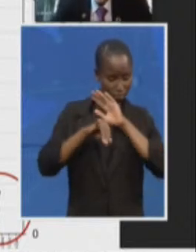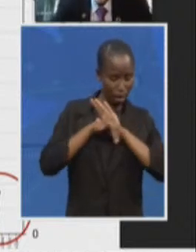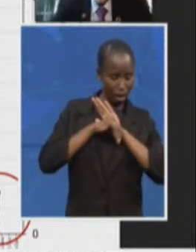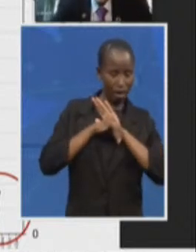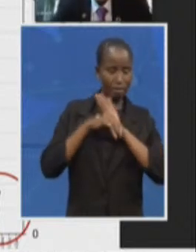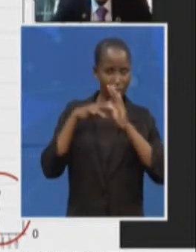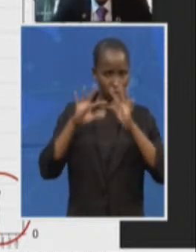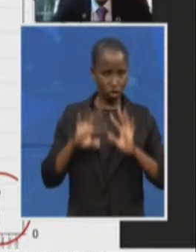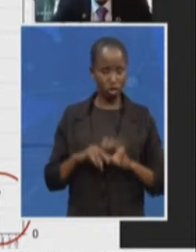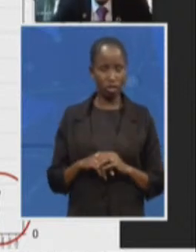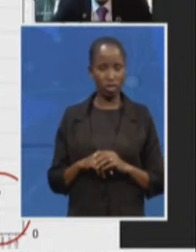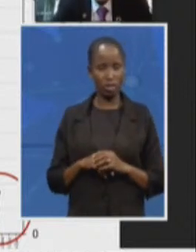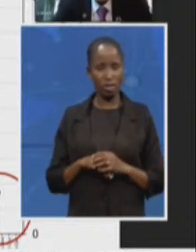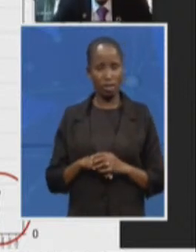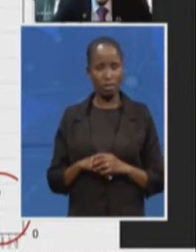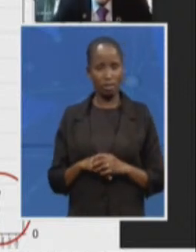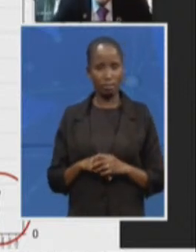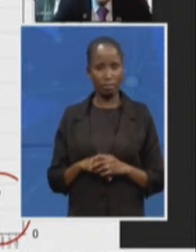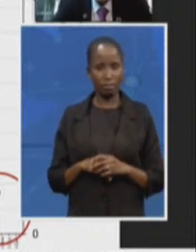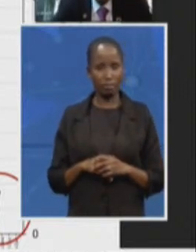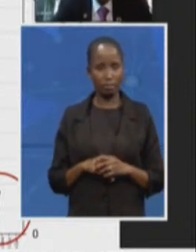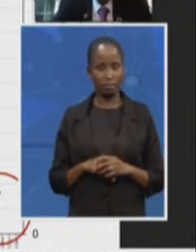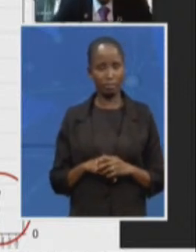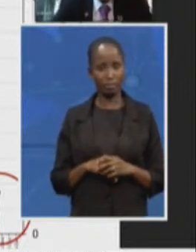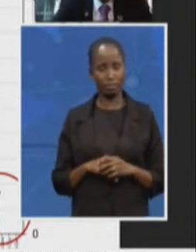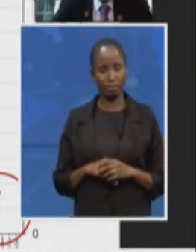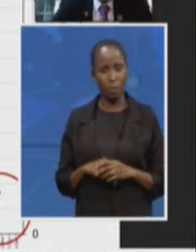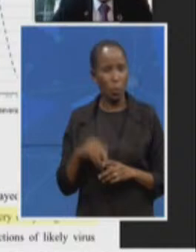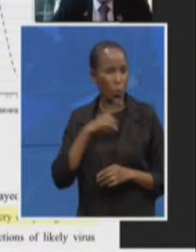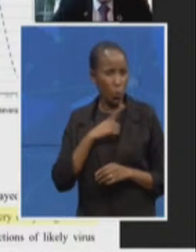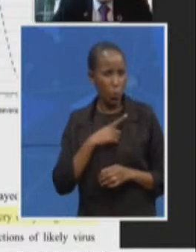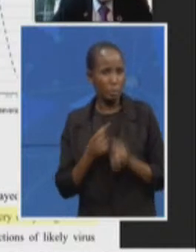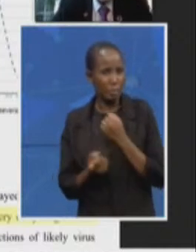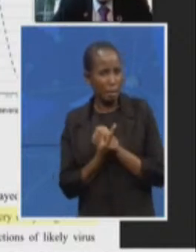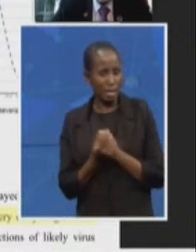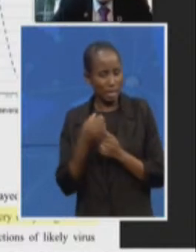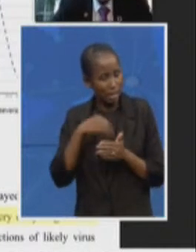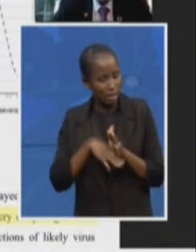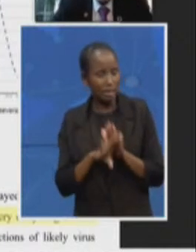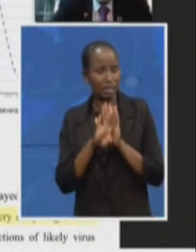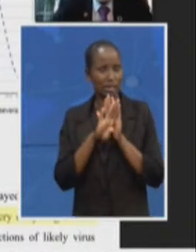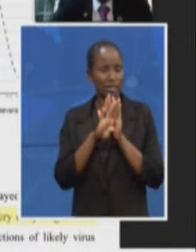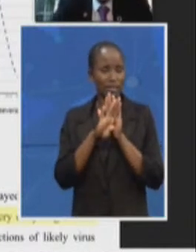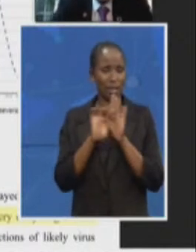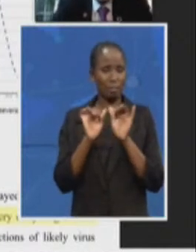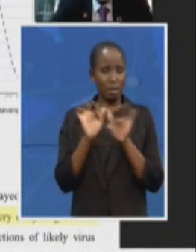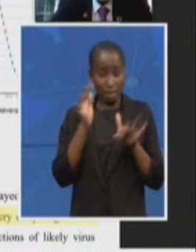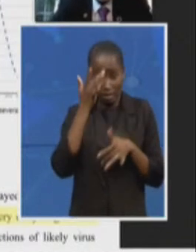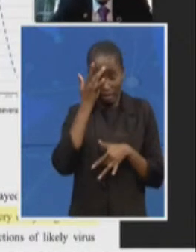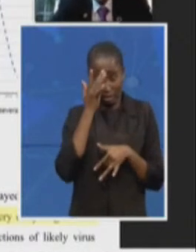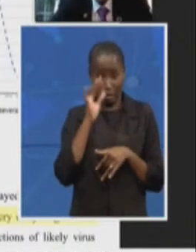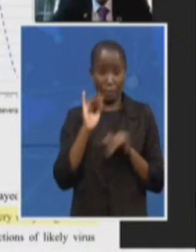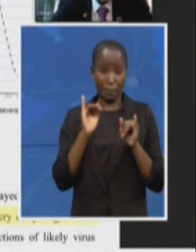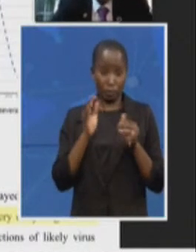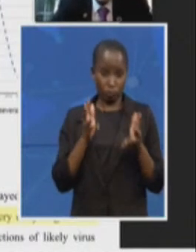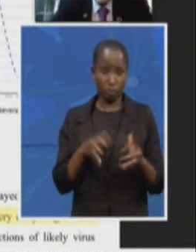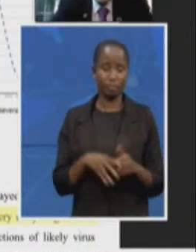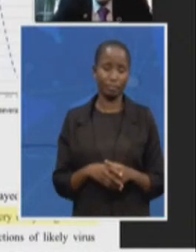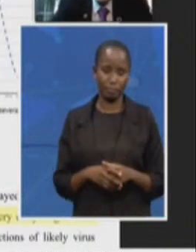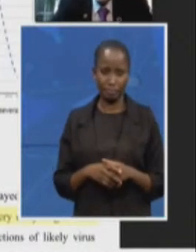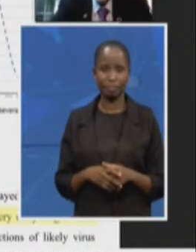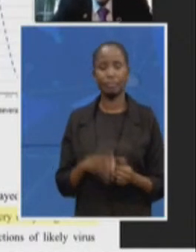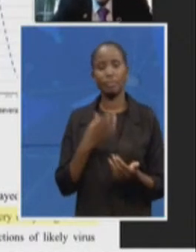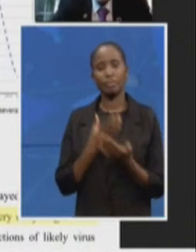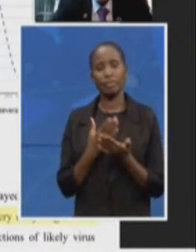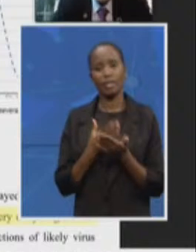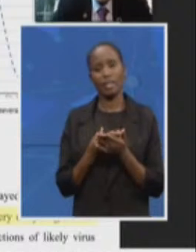of driving this new increase in cases. But let me just make this very clear. We were not